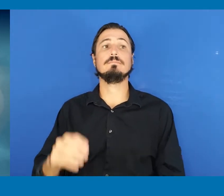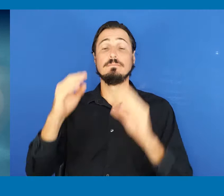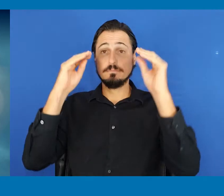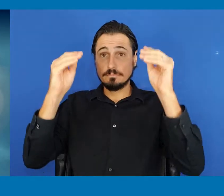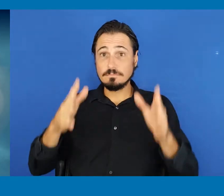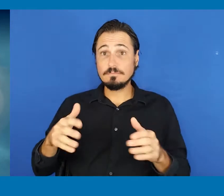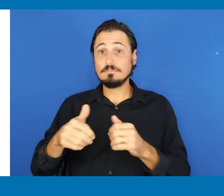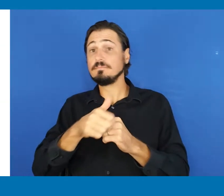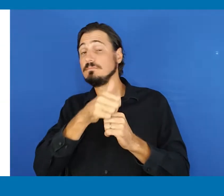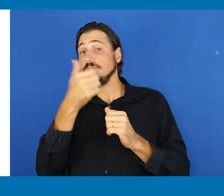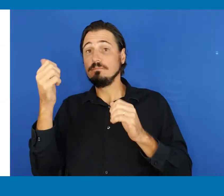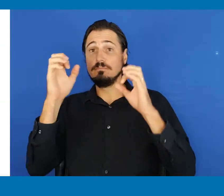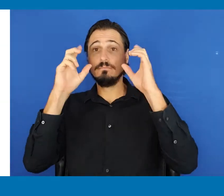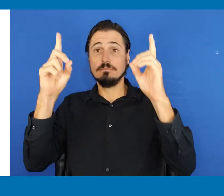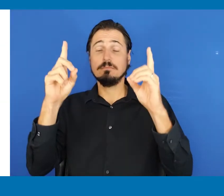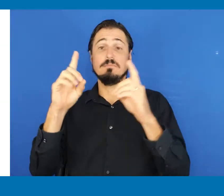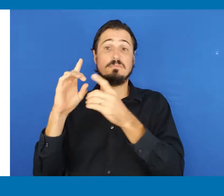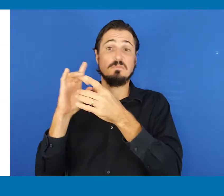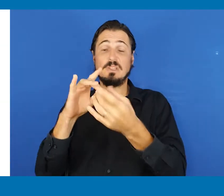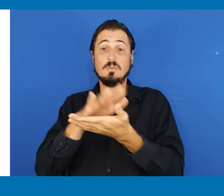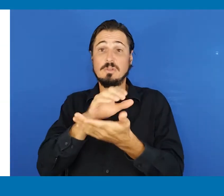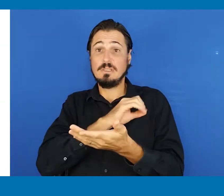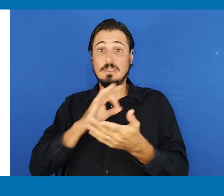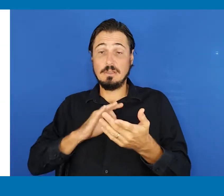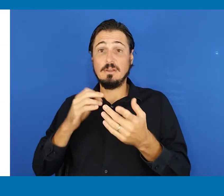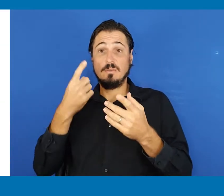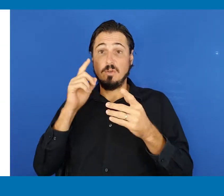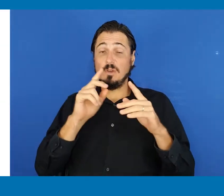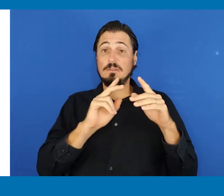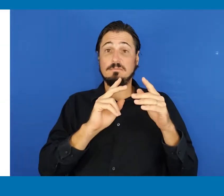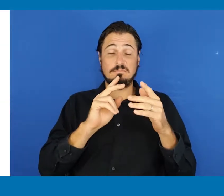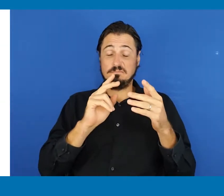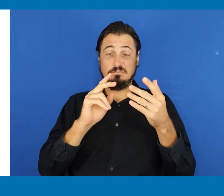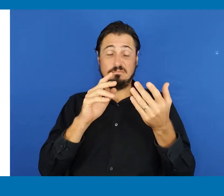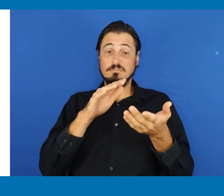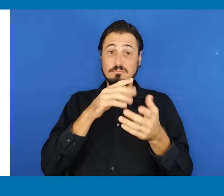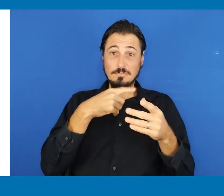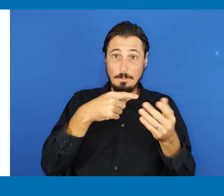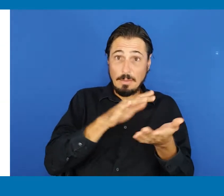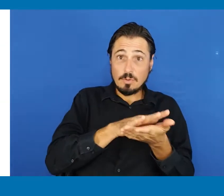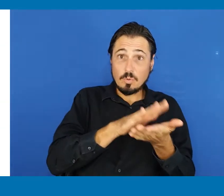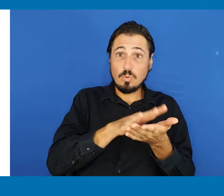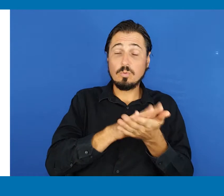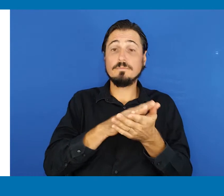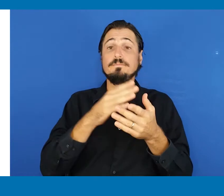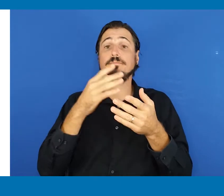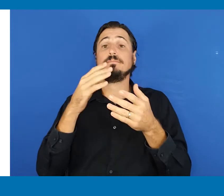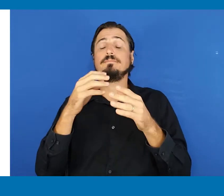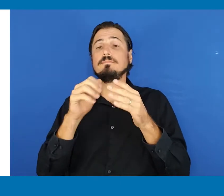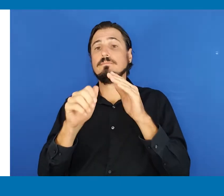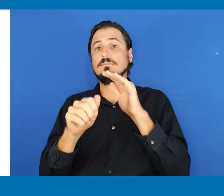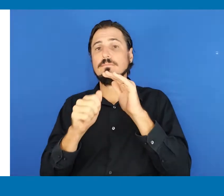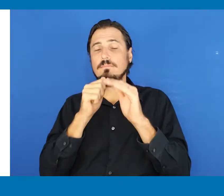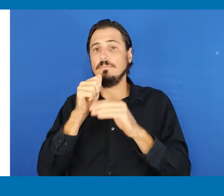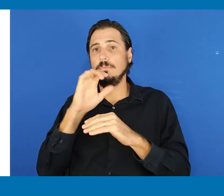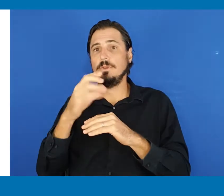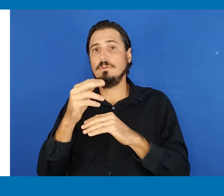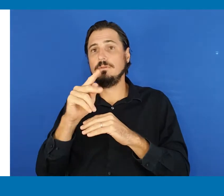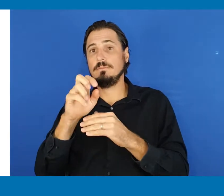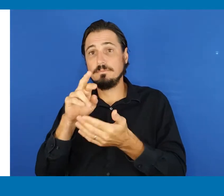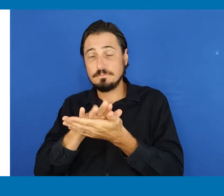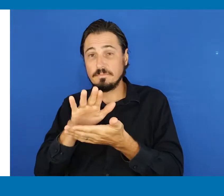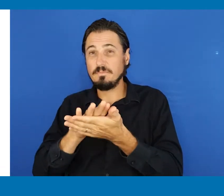mamaro@kauai.gov. The teachers and other education-related school staff at K-12 public, private, and charter schools,